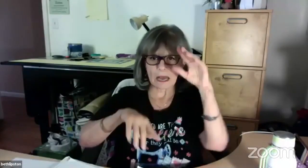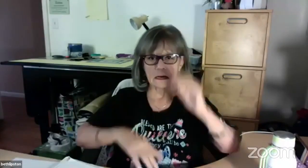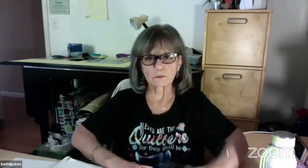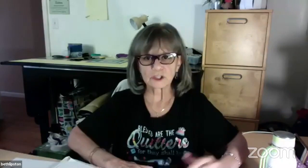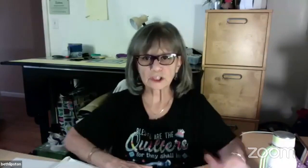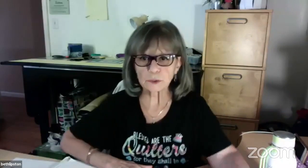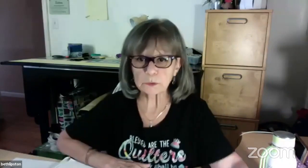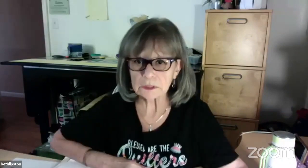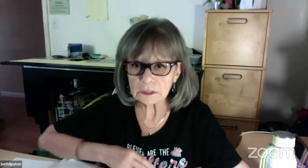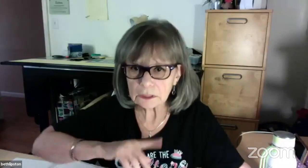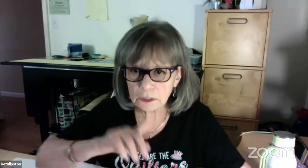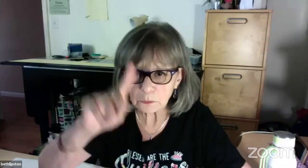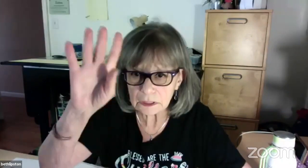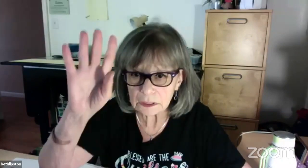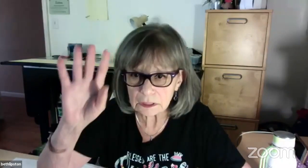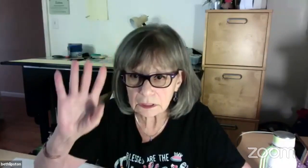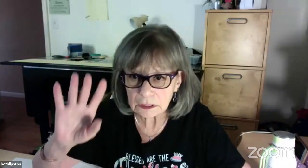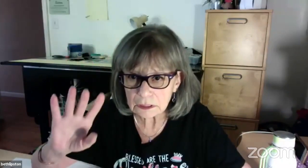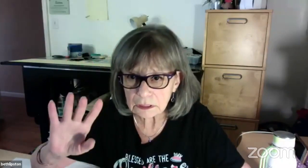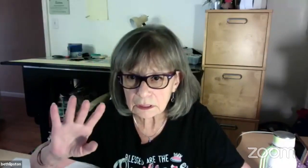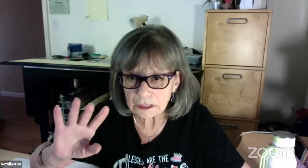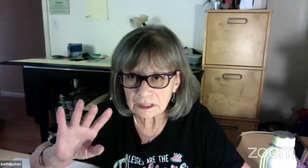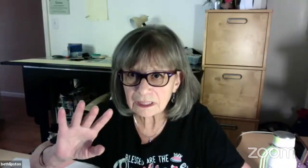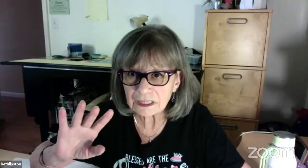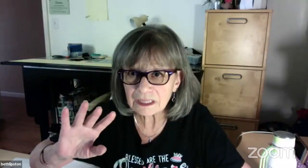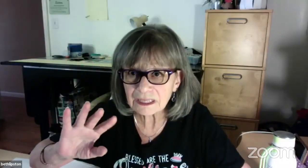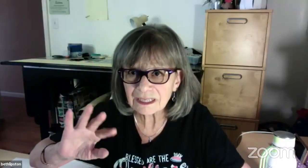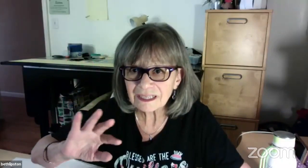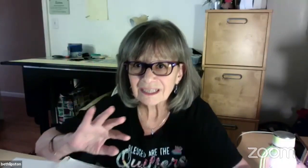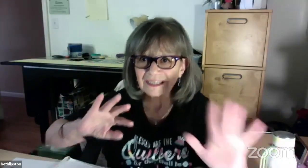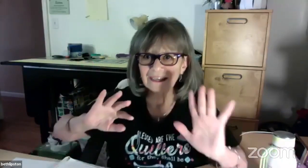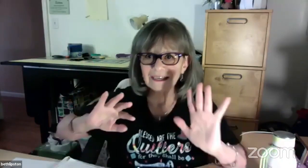organizations that are working. This is Deaf Women of Color. One moment.